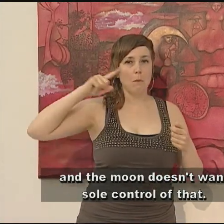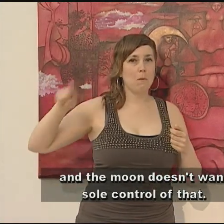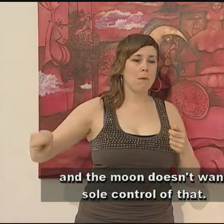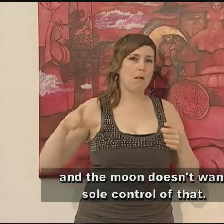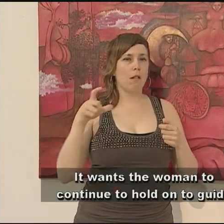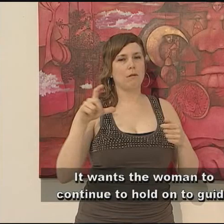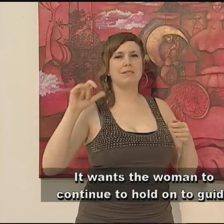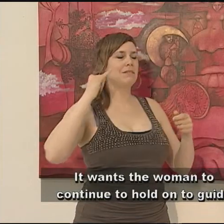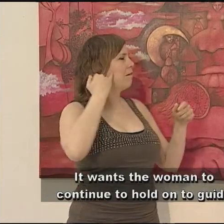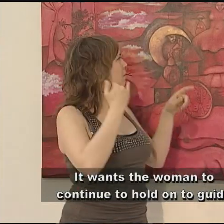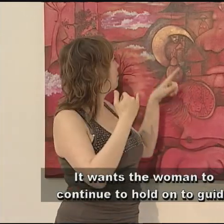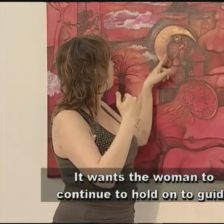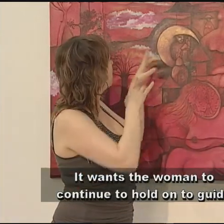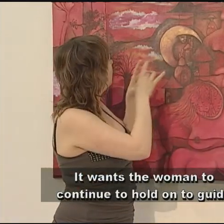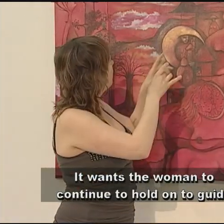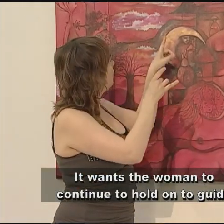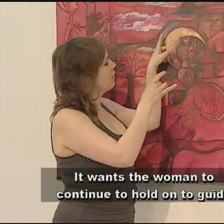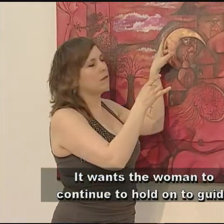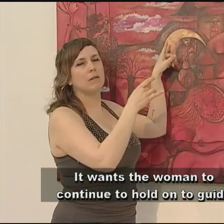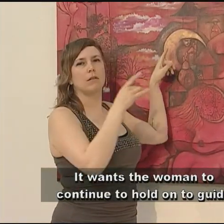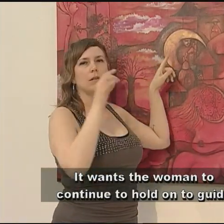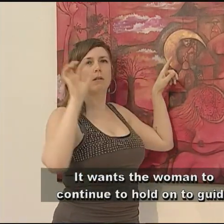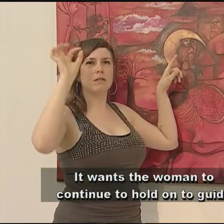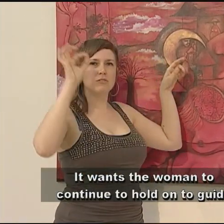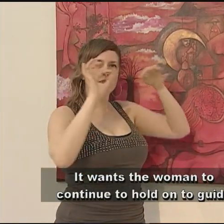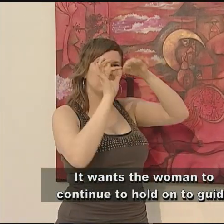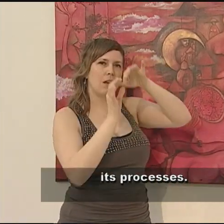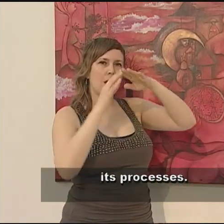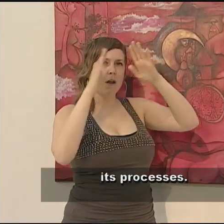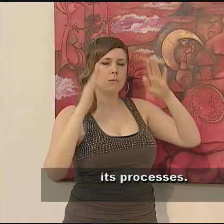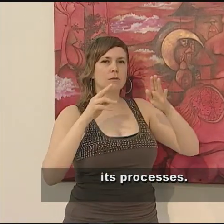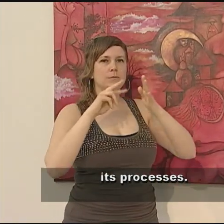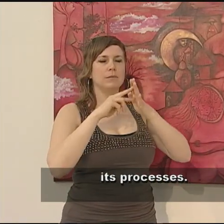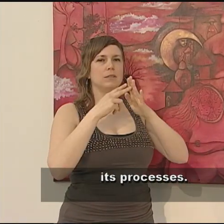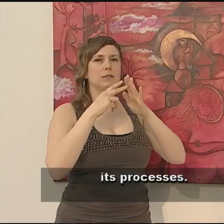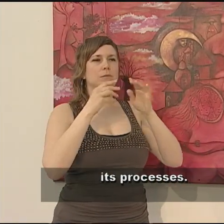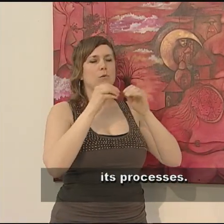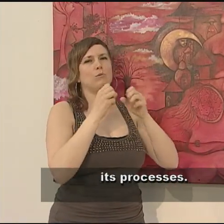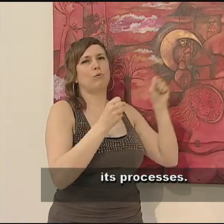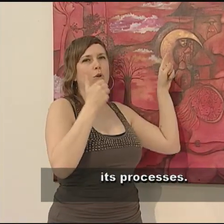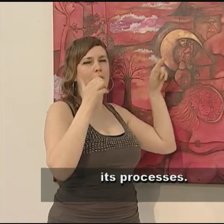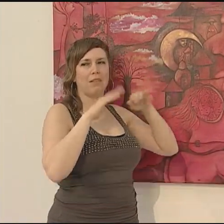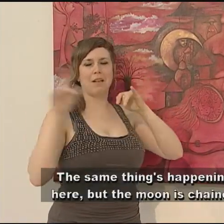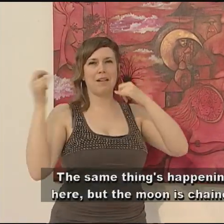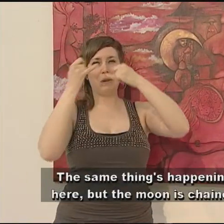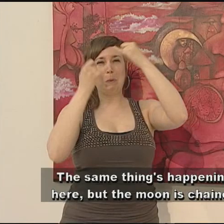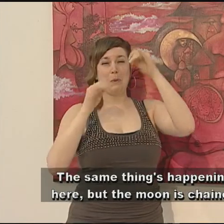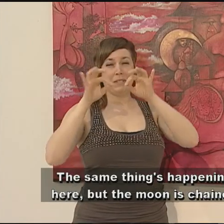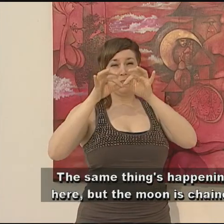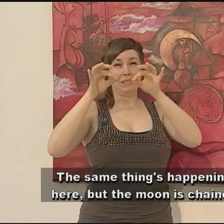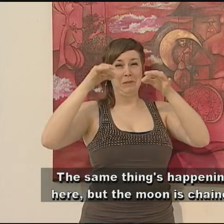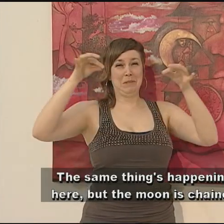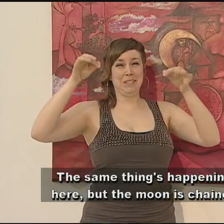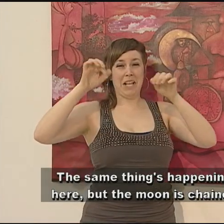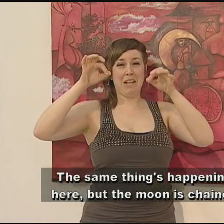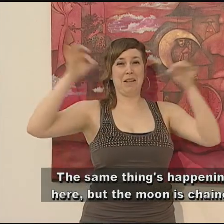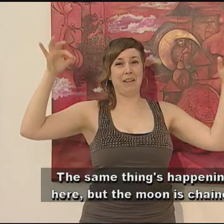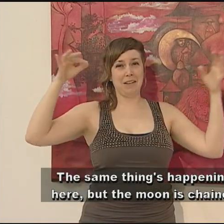sole control of that. It wants the woman to continue to hold on, to guide its processes. The same thing's happening